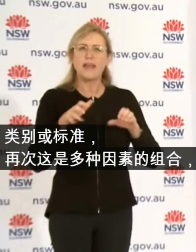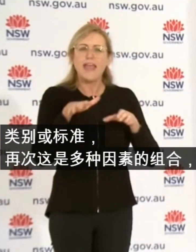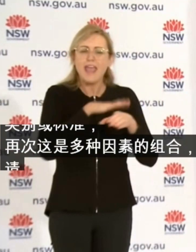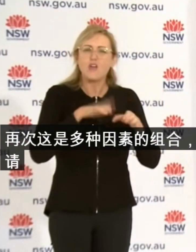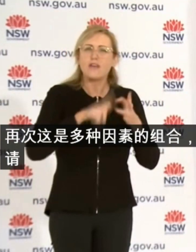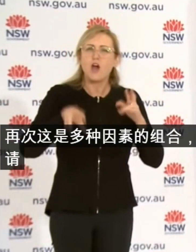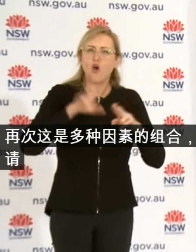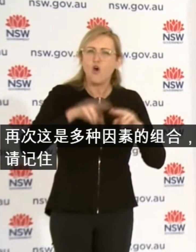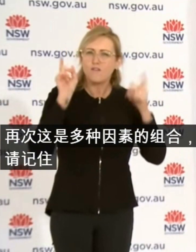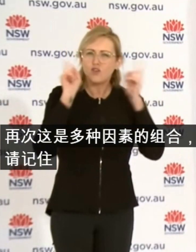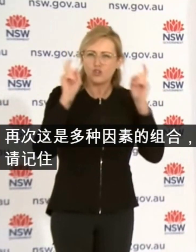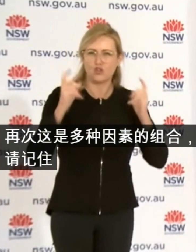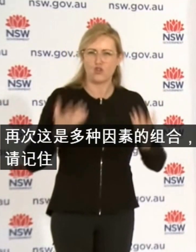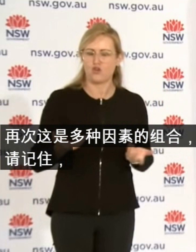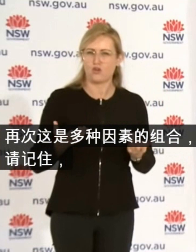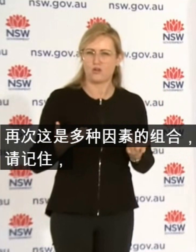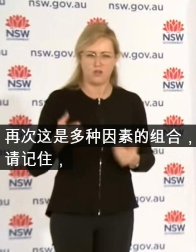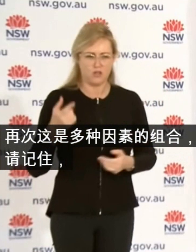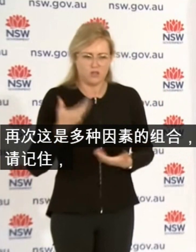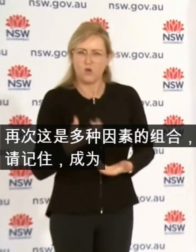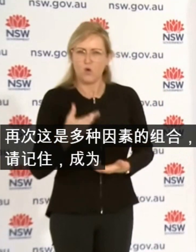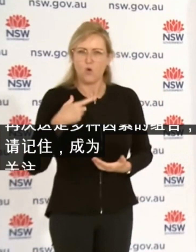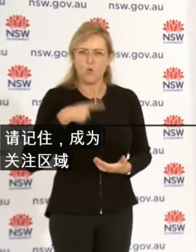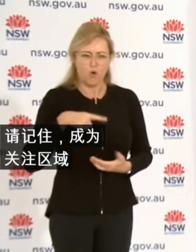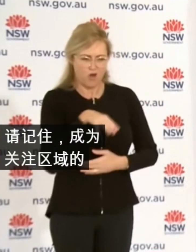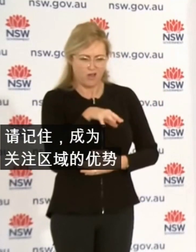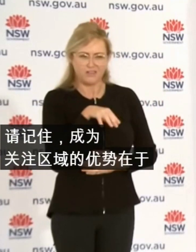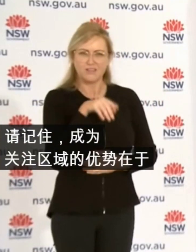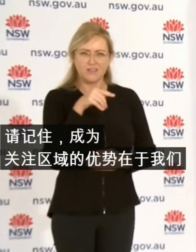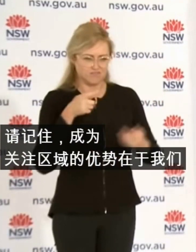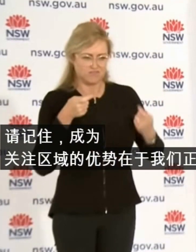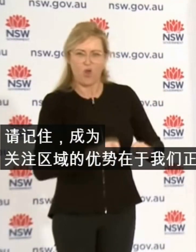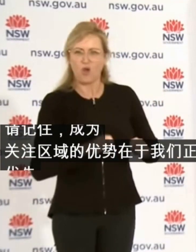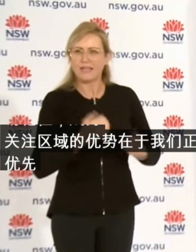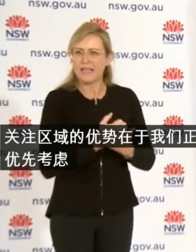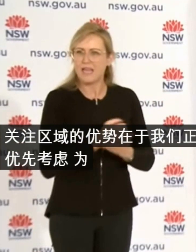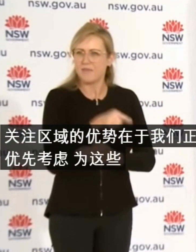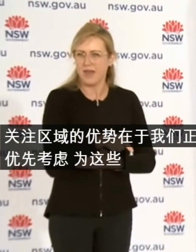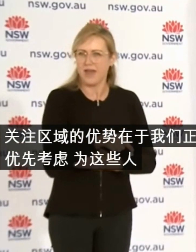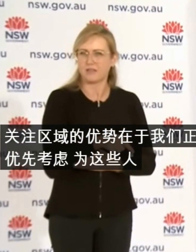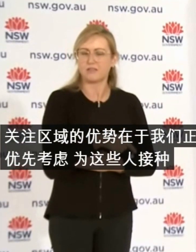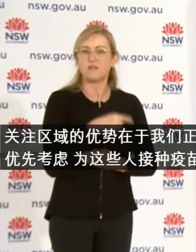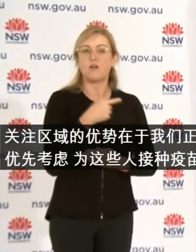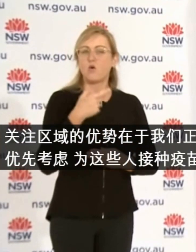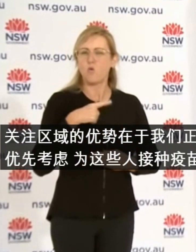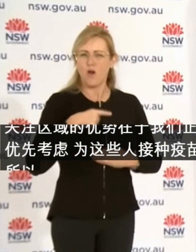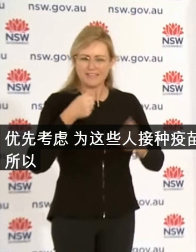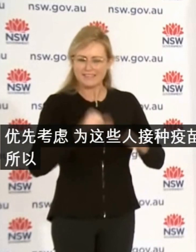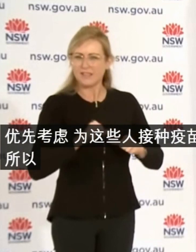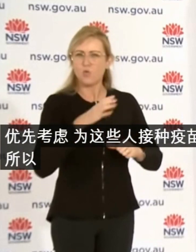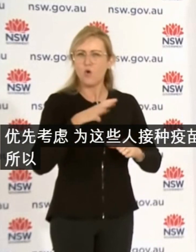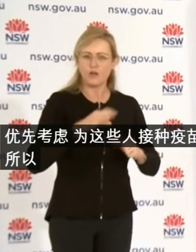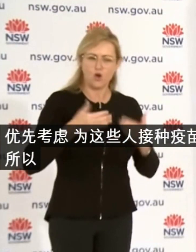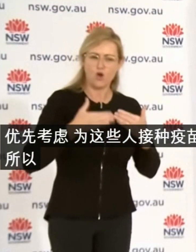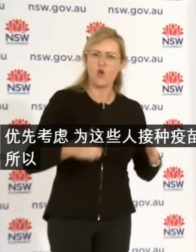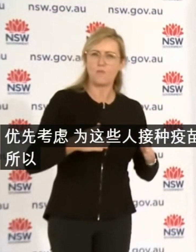of factors, but remember that the advantage of being an area of concern is that we're prioritising vaccination for those people. So